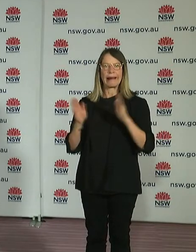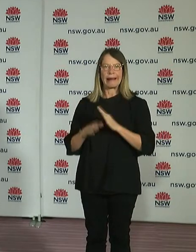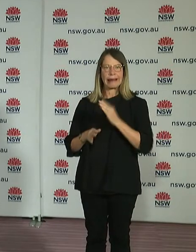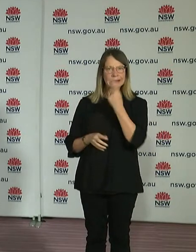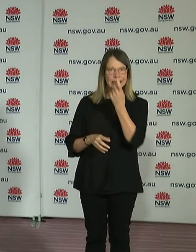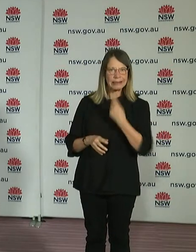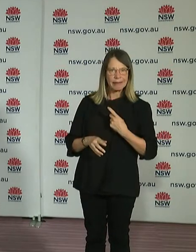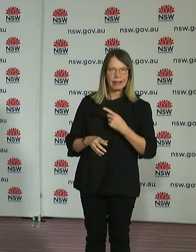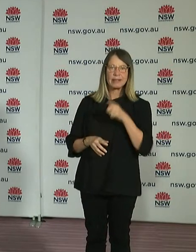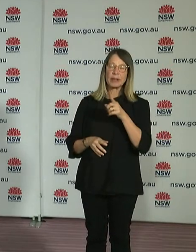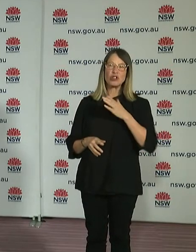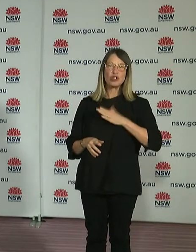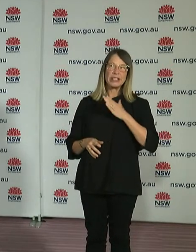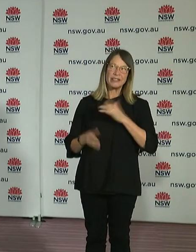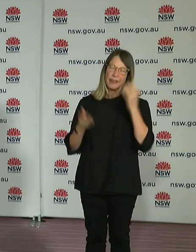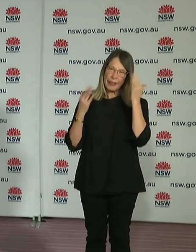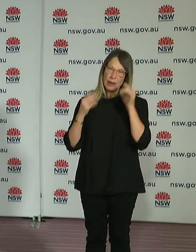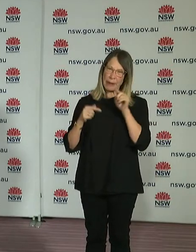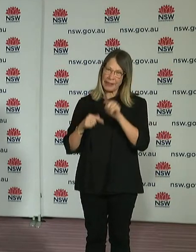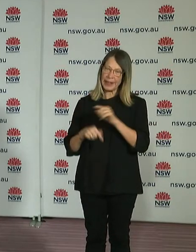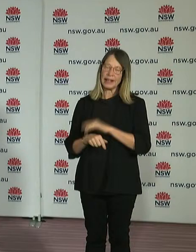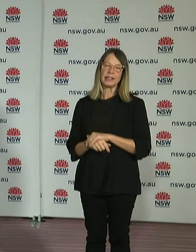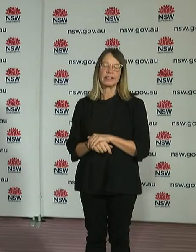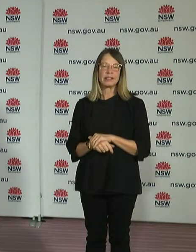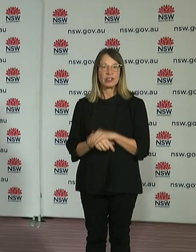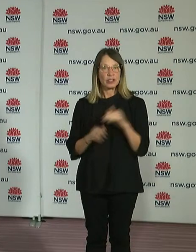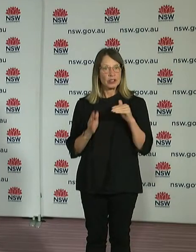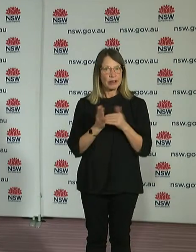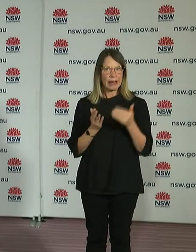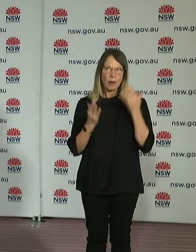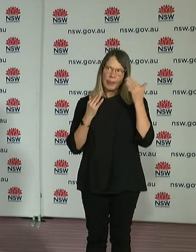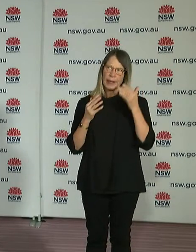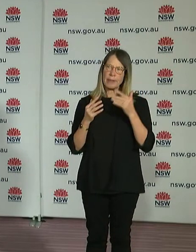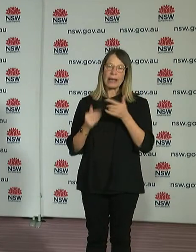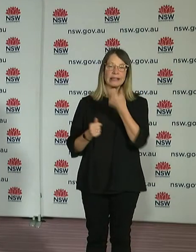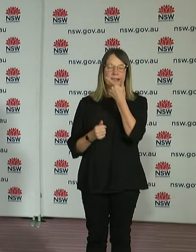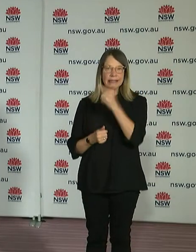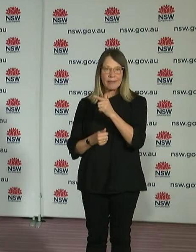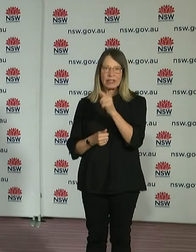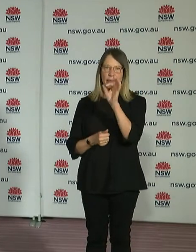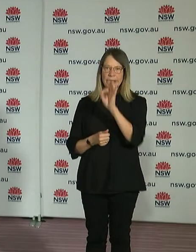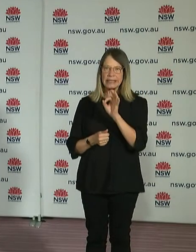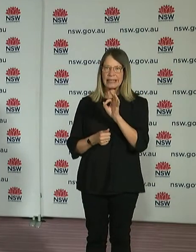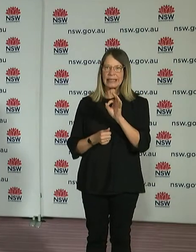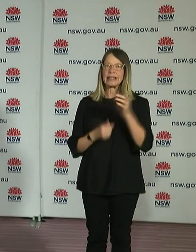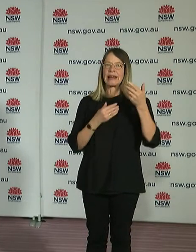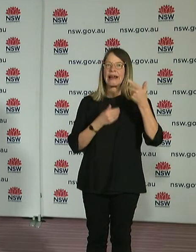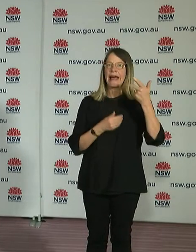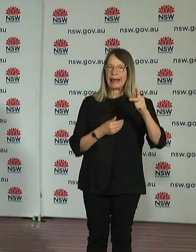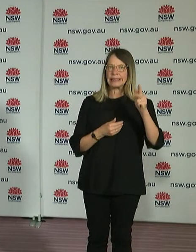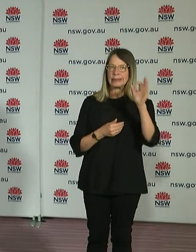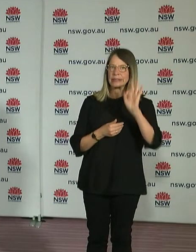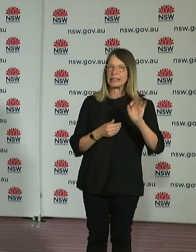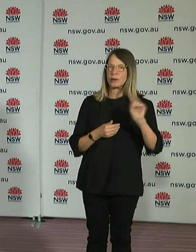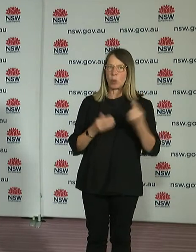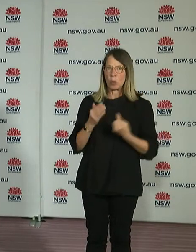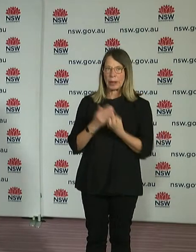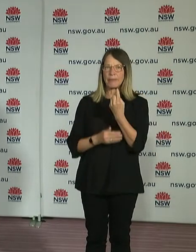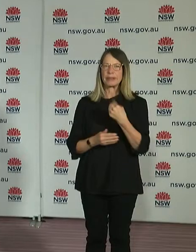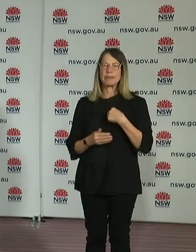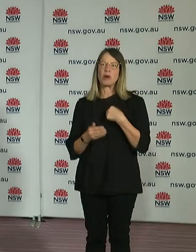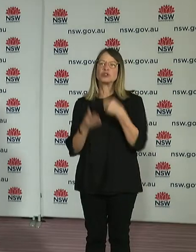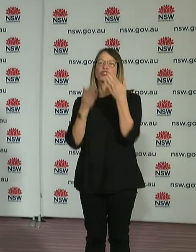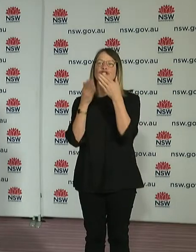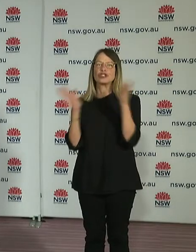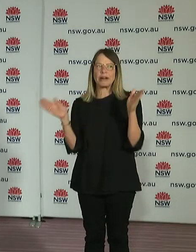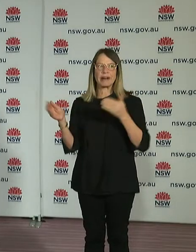the community on what contact tracing looks like at 70% and 80%, but I'm just wanted to talk in general about some of the context. It will change. I know you've got a lot on